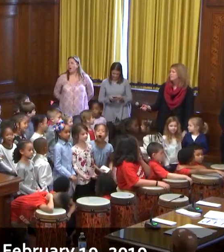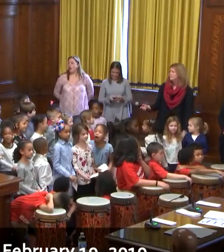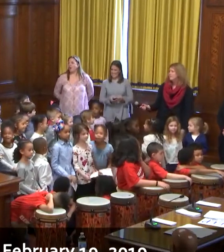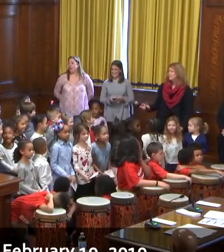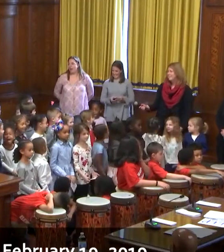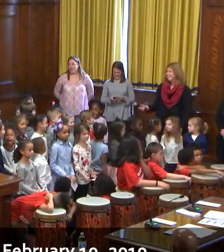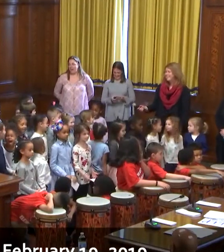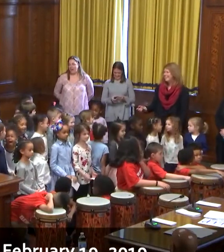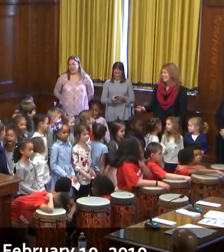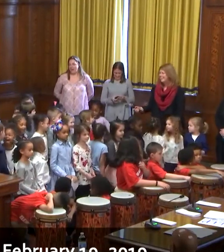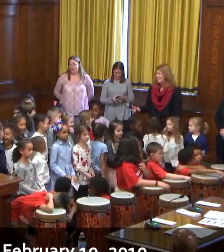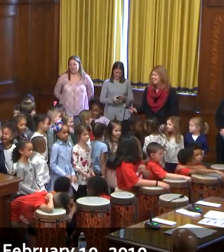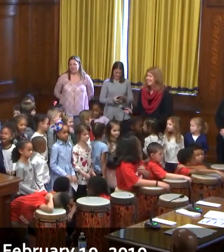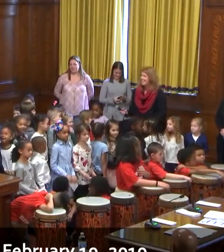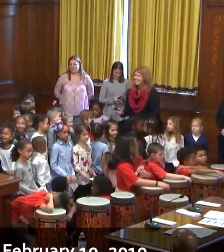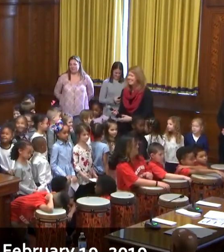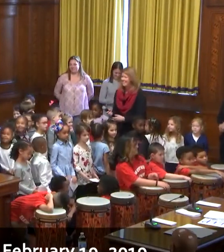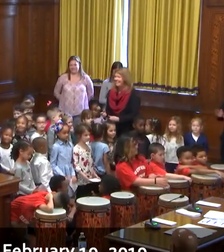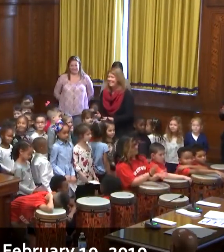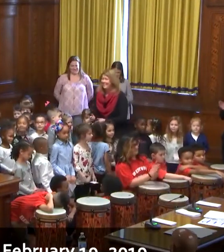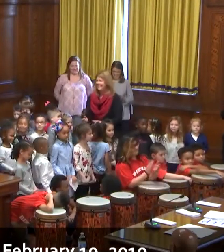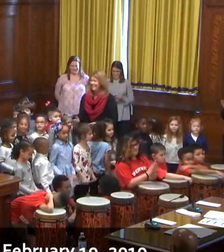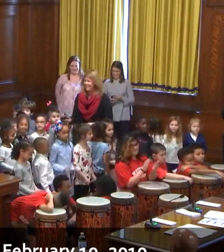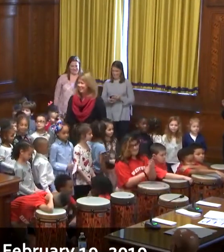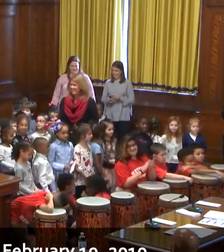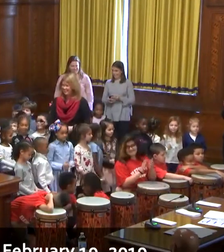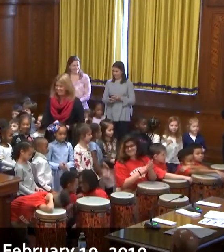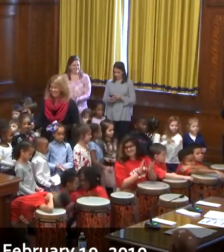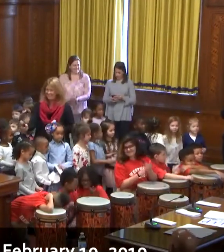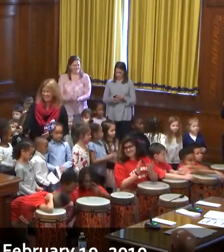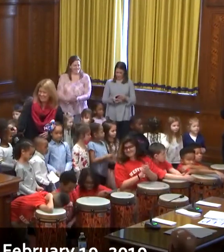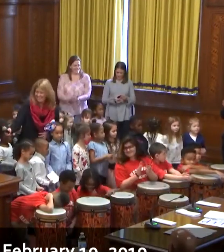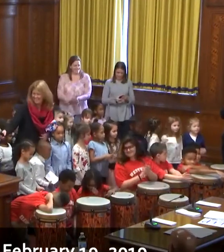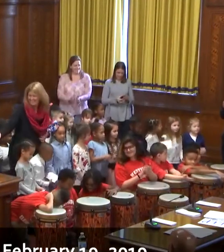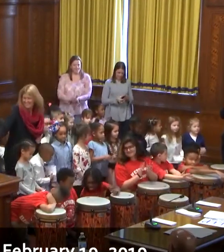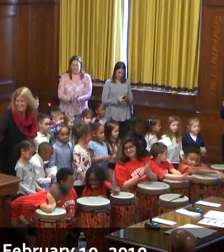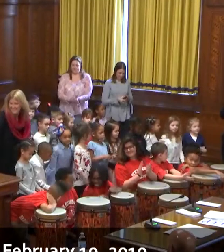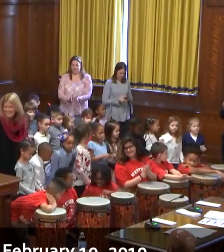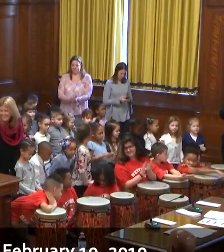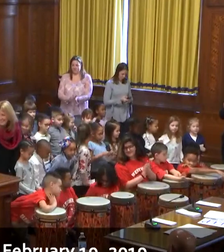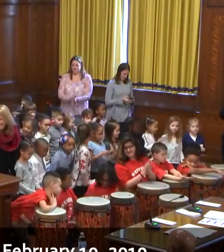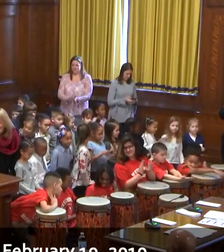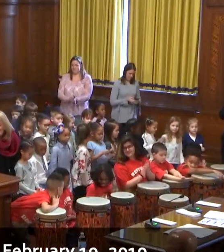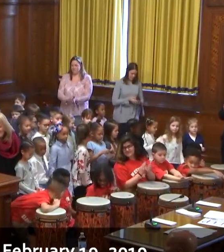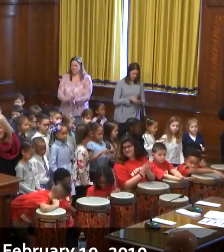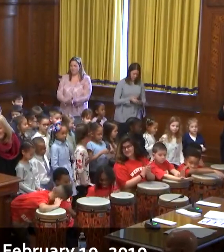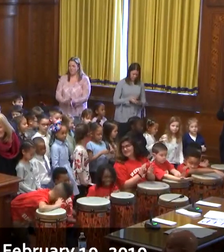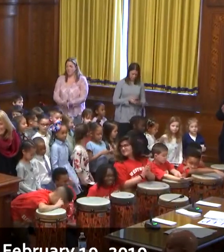"That's not okay!"